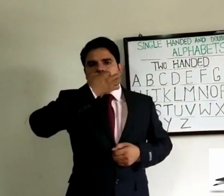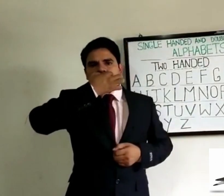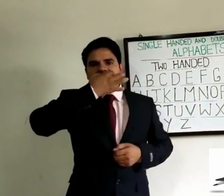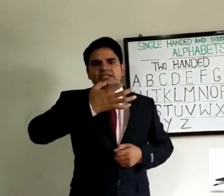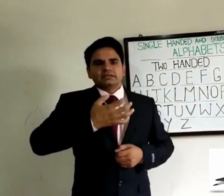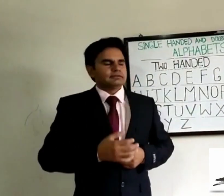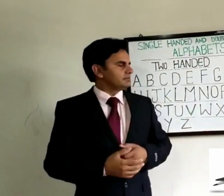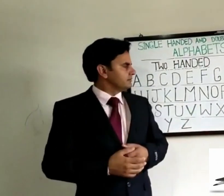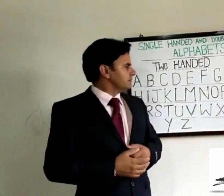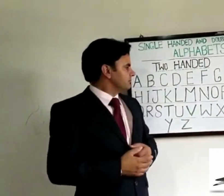pigeon.